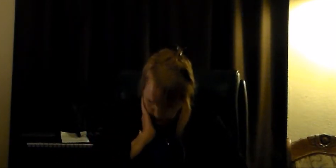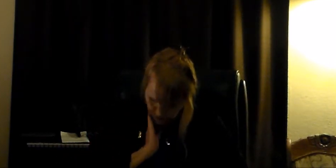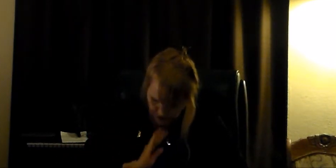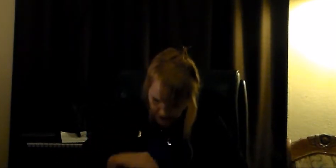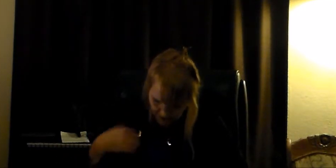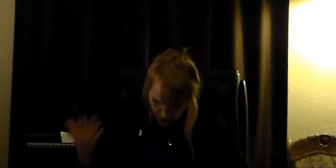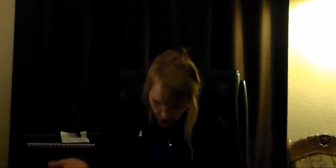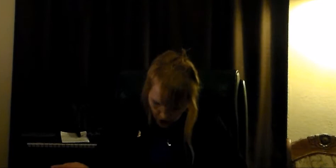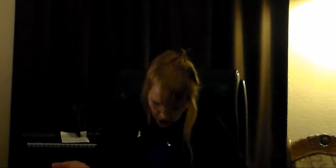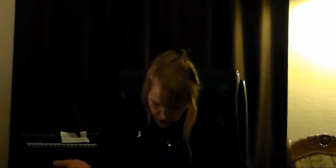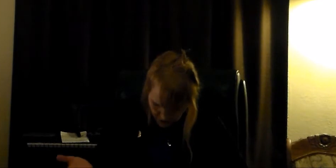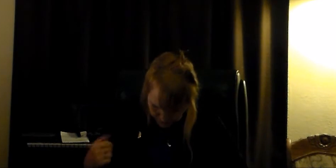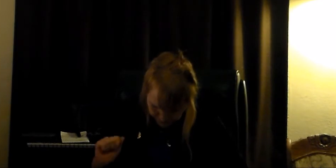The day of the Lord,